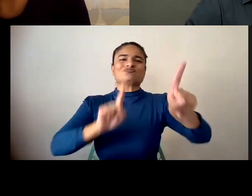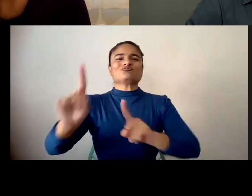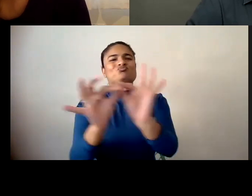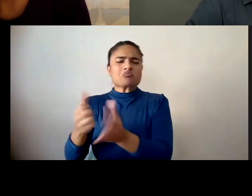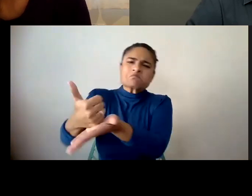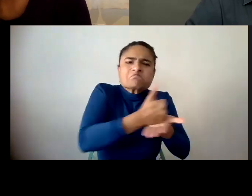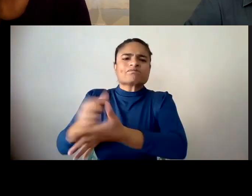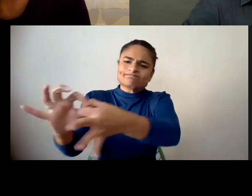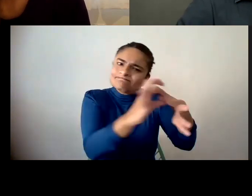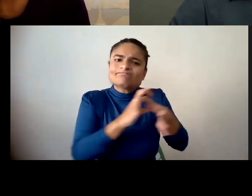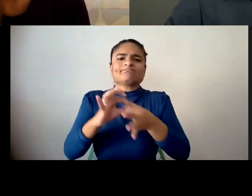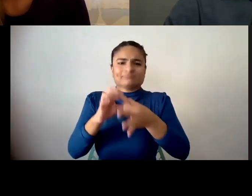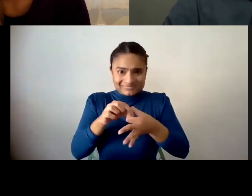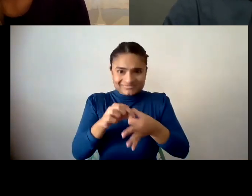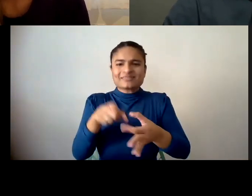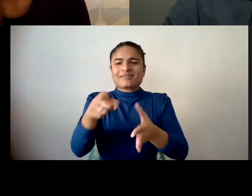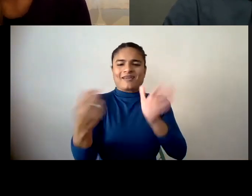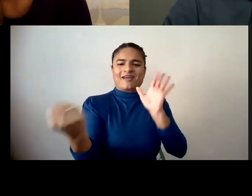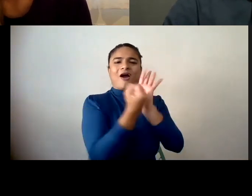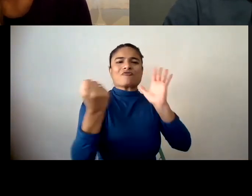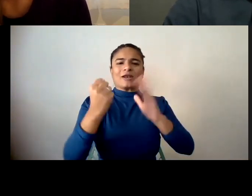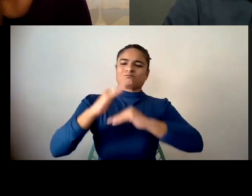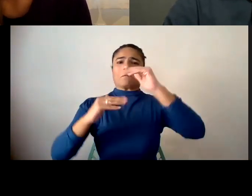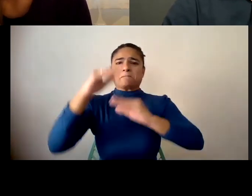that pre-accreditation. I hope that helps.